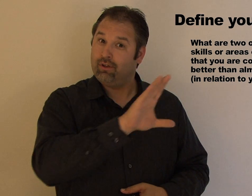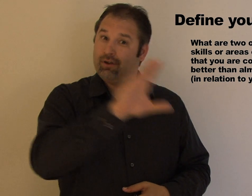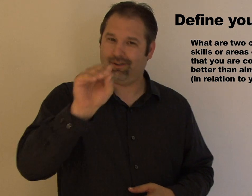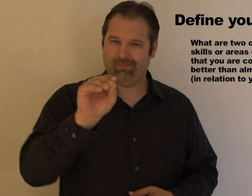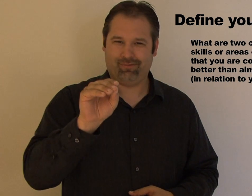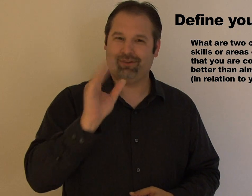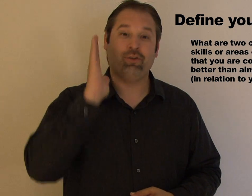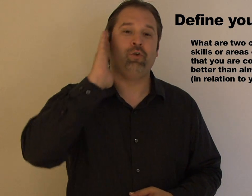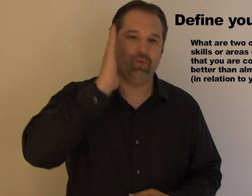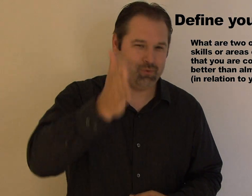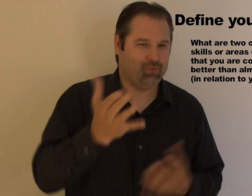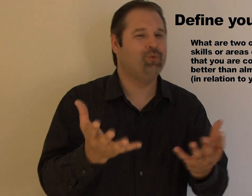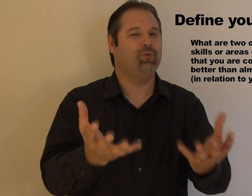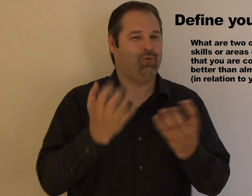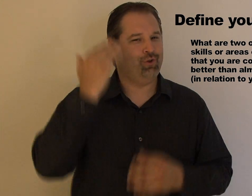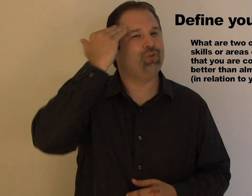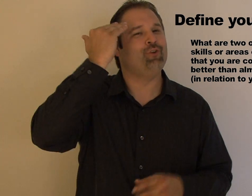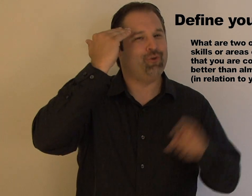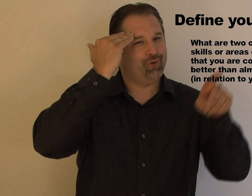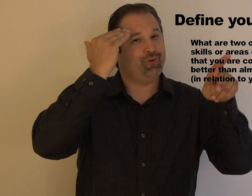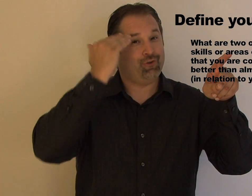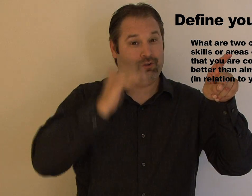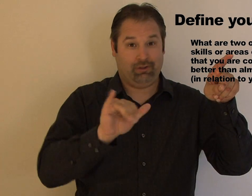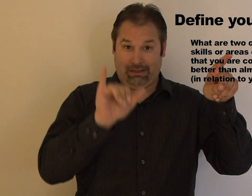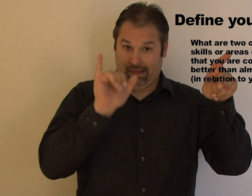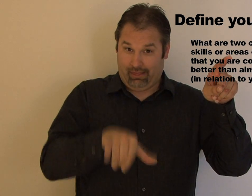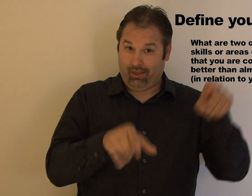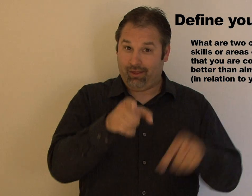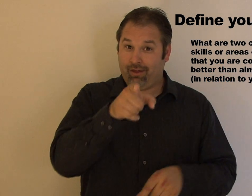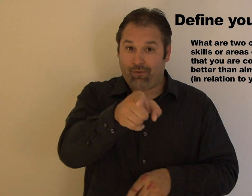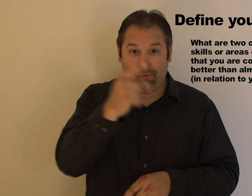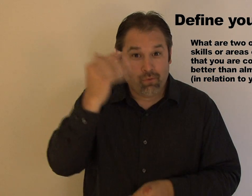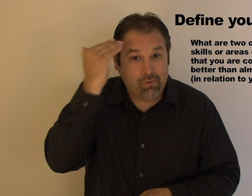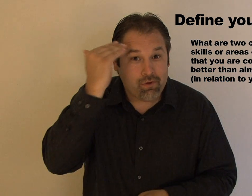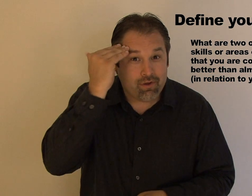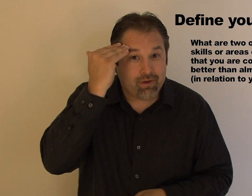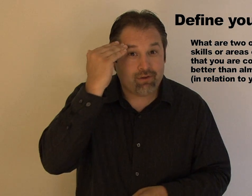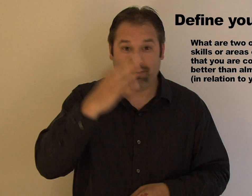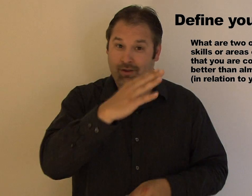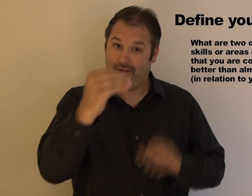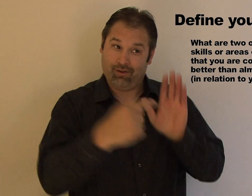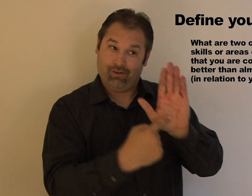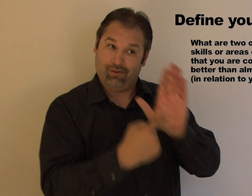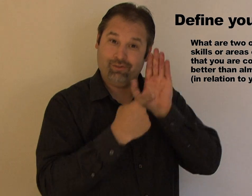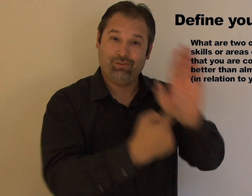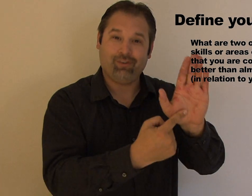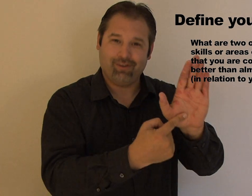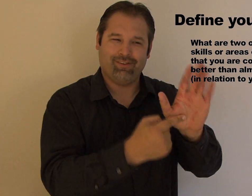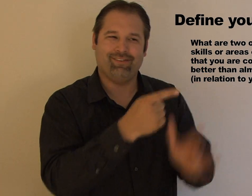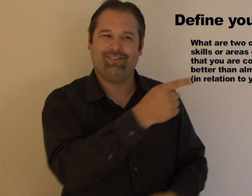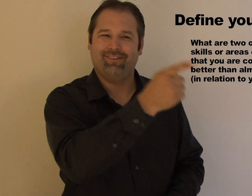These are things that will make an employer want to hire you. Know them and be ready to show them to an employer.